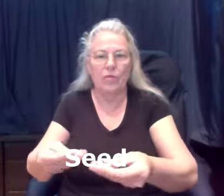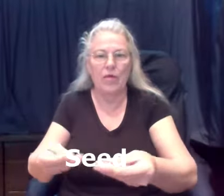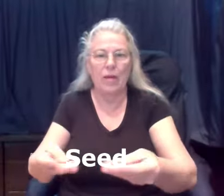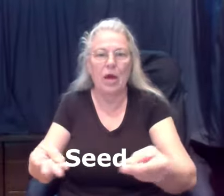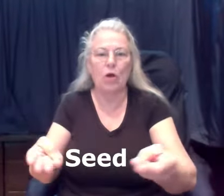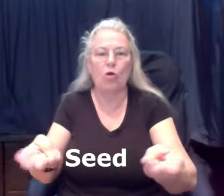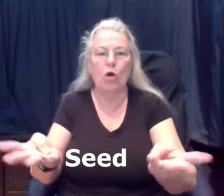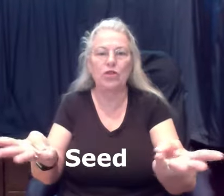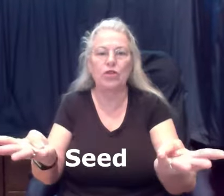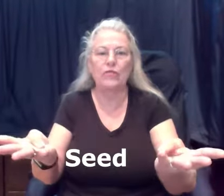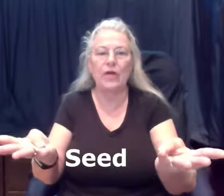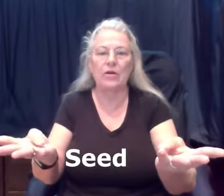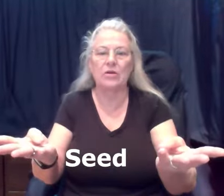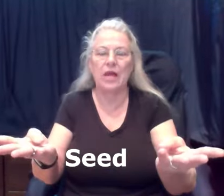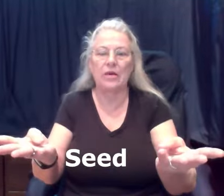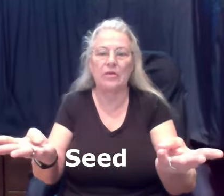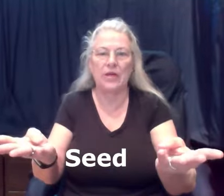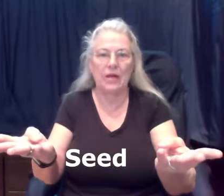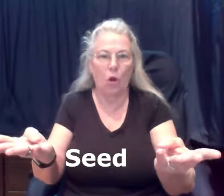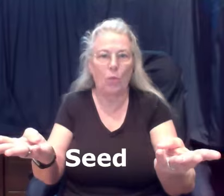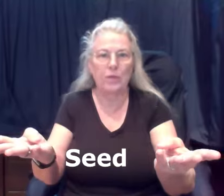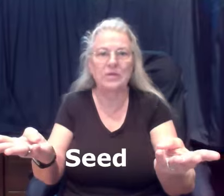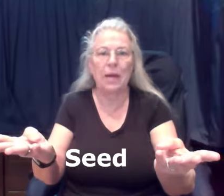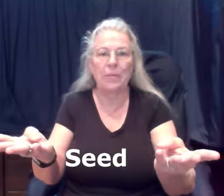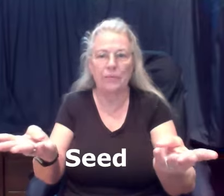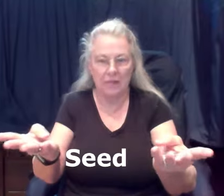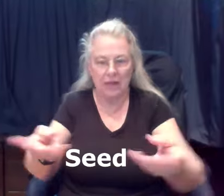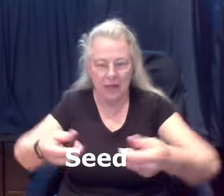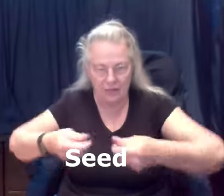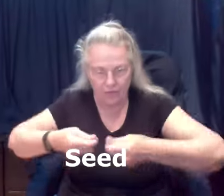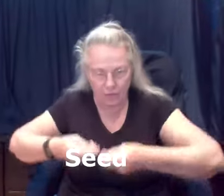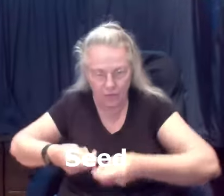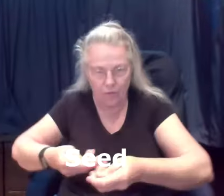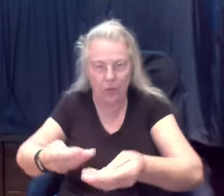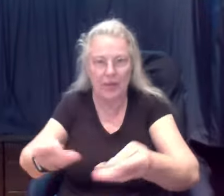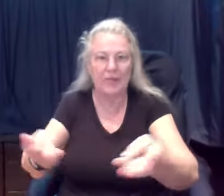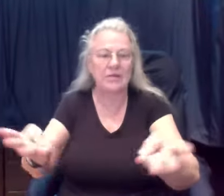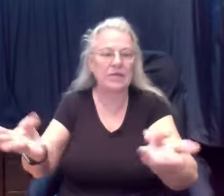thumb across your fingers, and then it opens up as if you're throwing that seed.